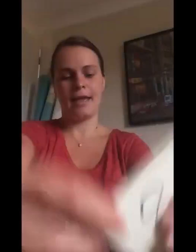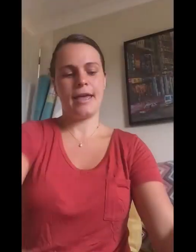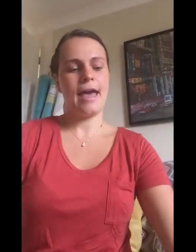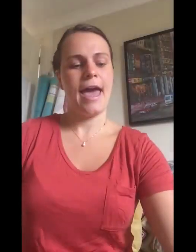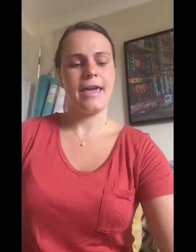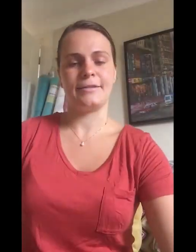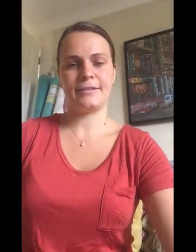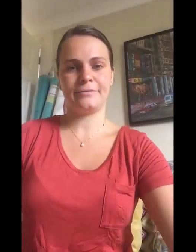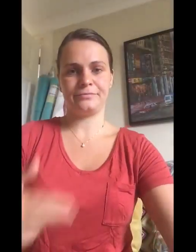8.